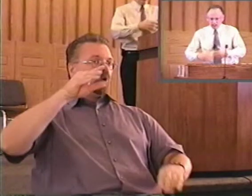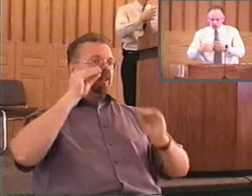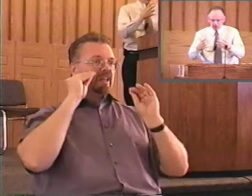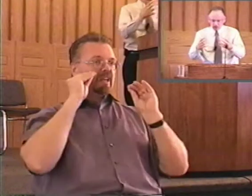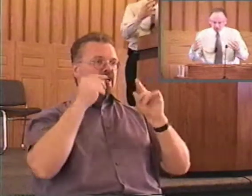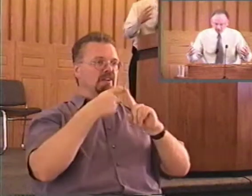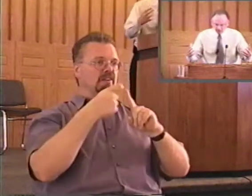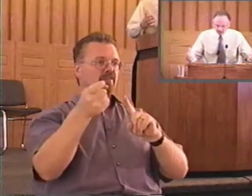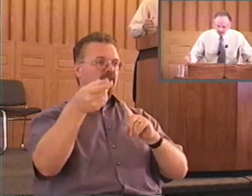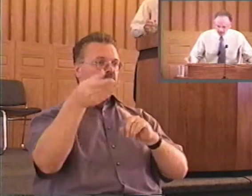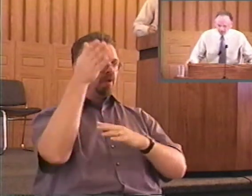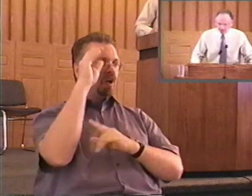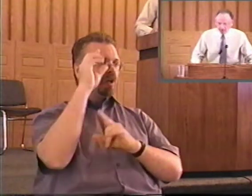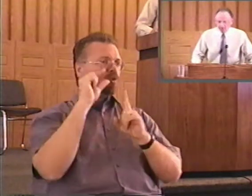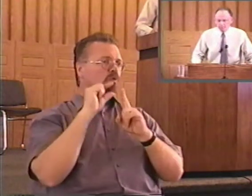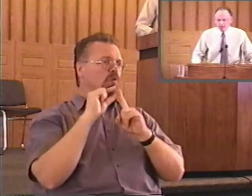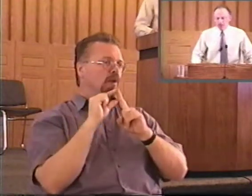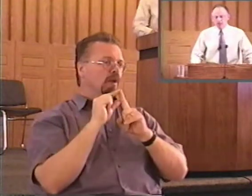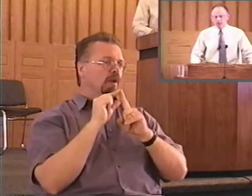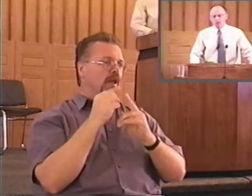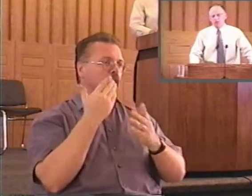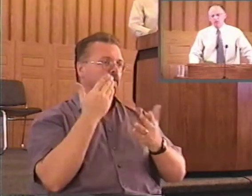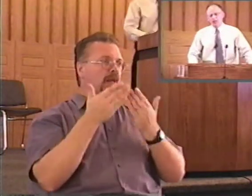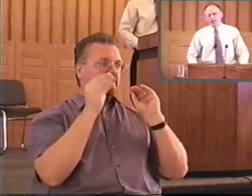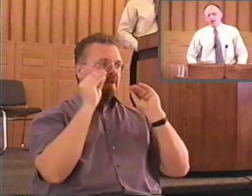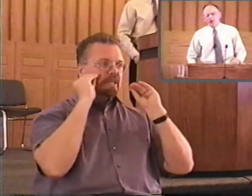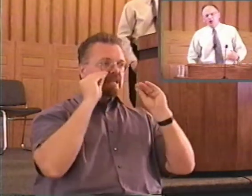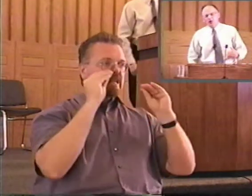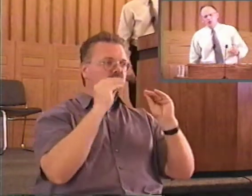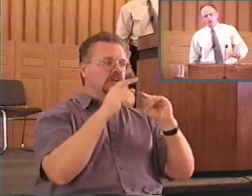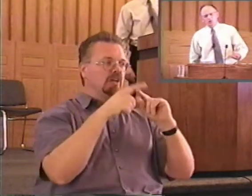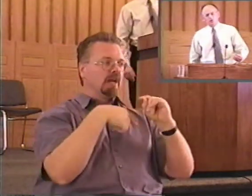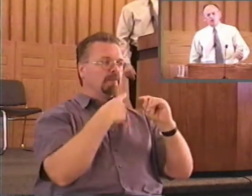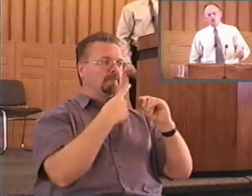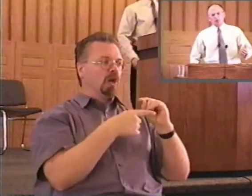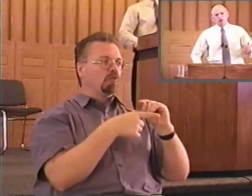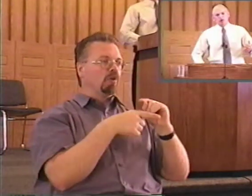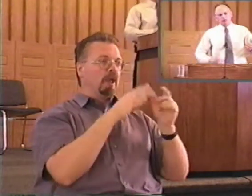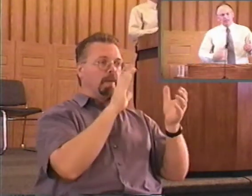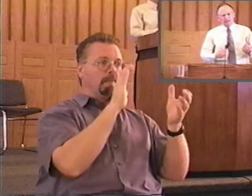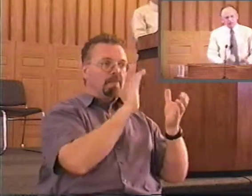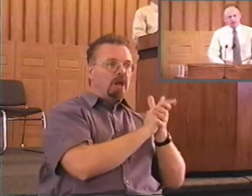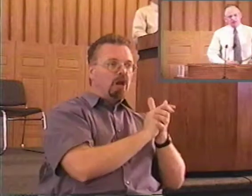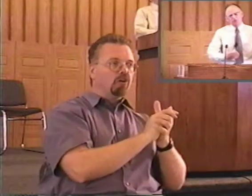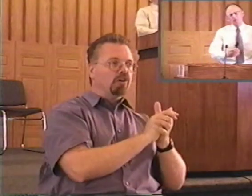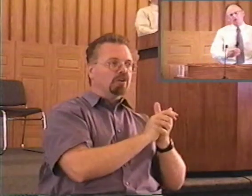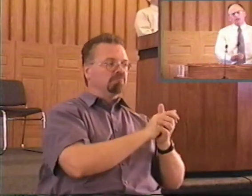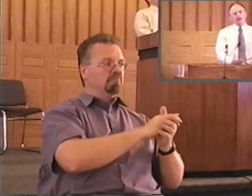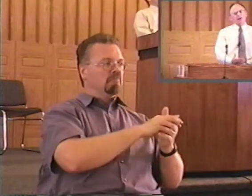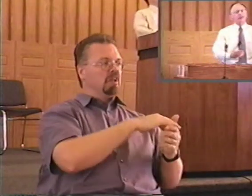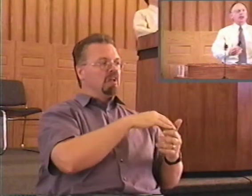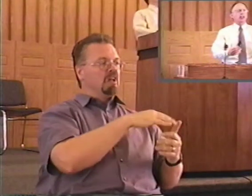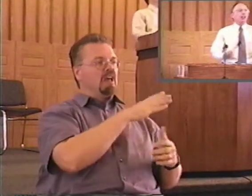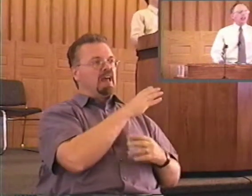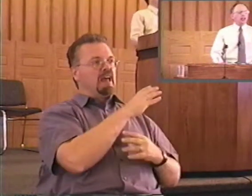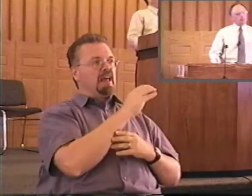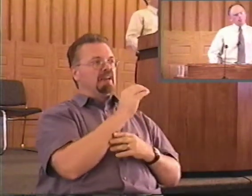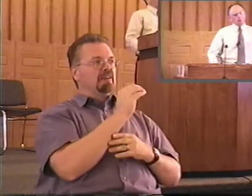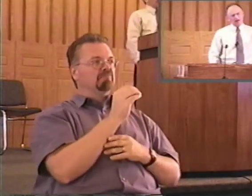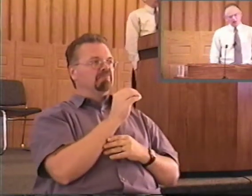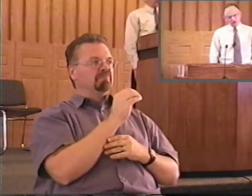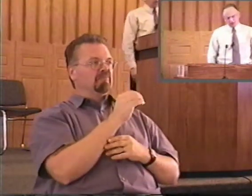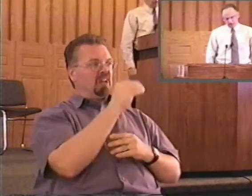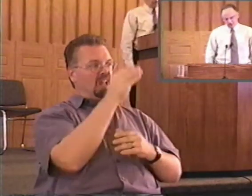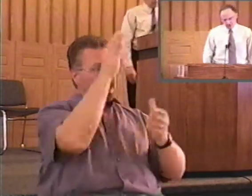There can be teaching being given about marriage and how husbands are supposed to be tender and loving